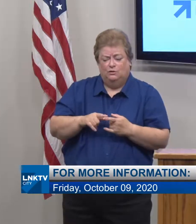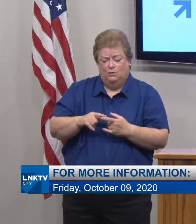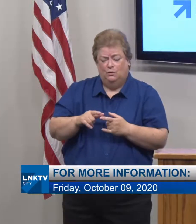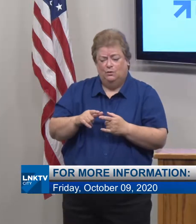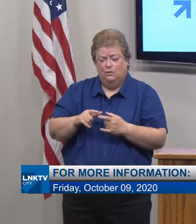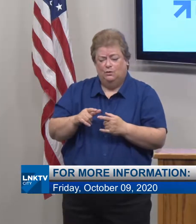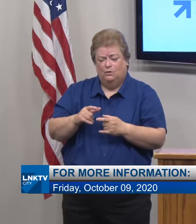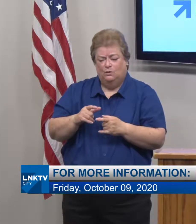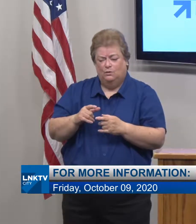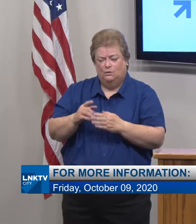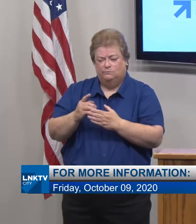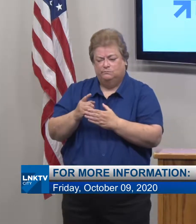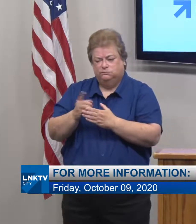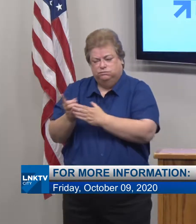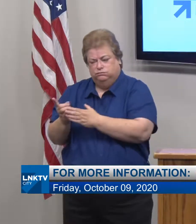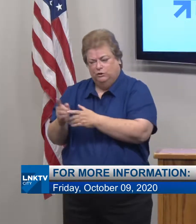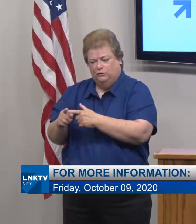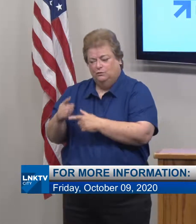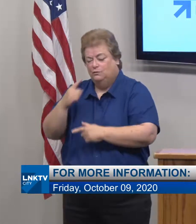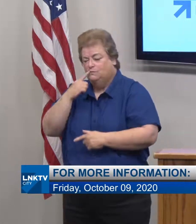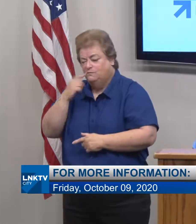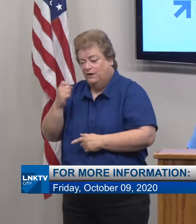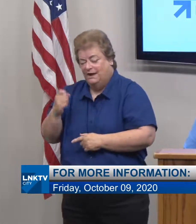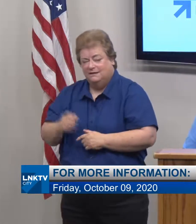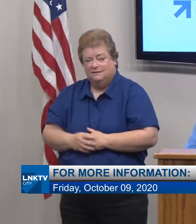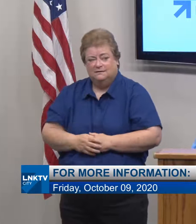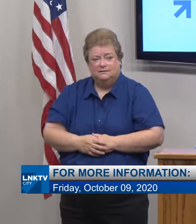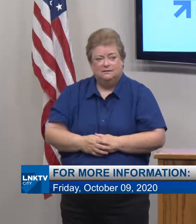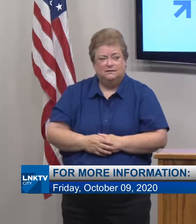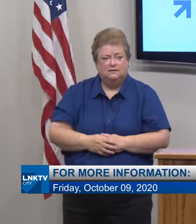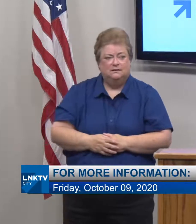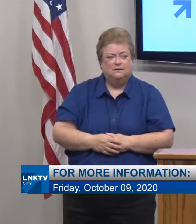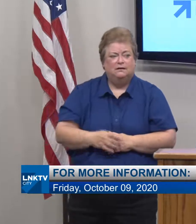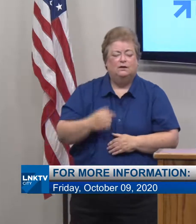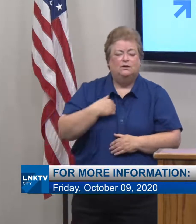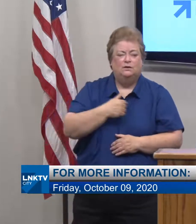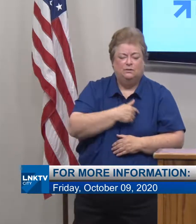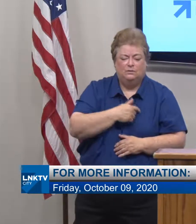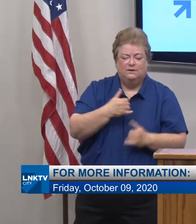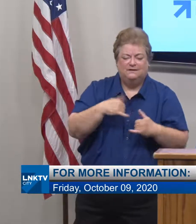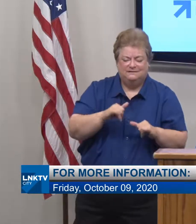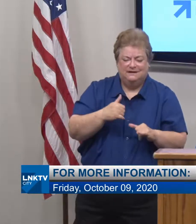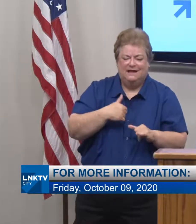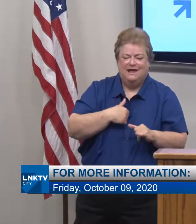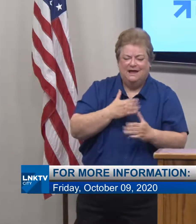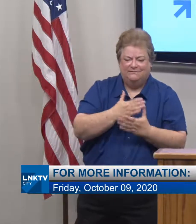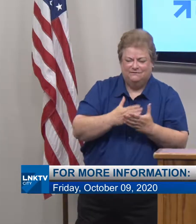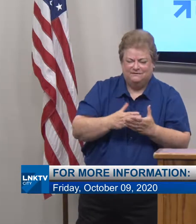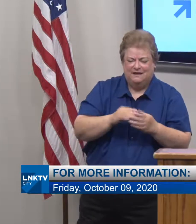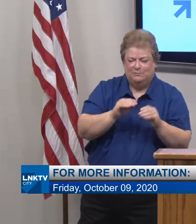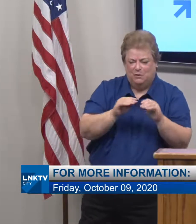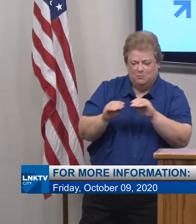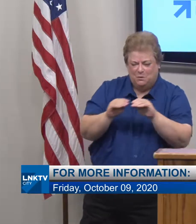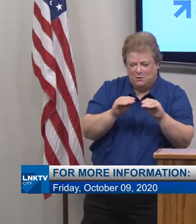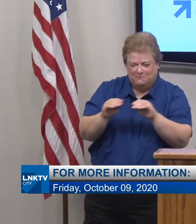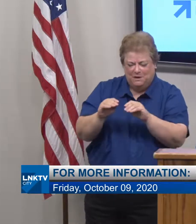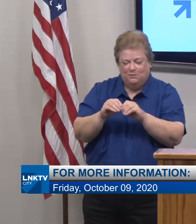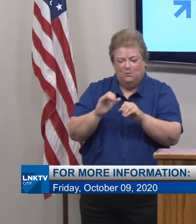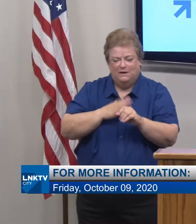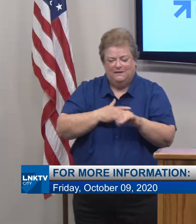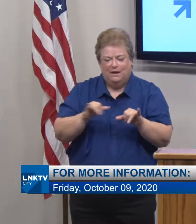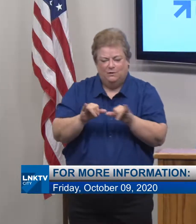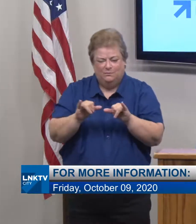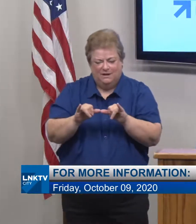trigger the red? Riley, there's still movement available on some of our measures. We're